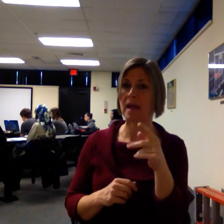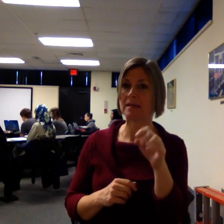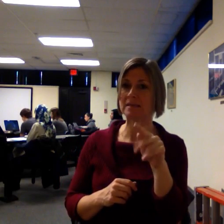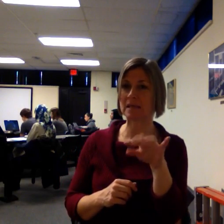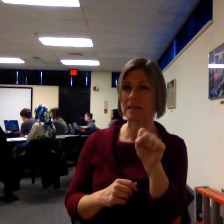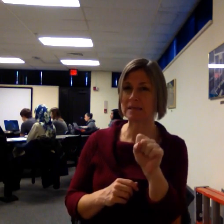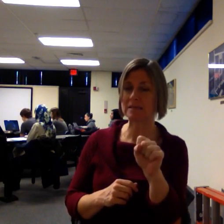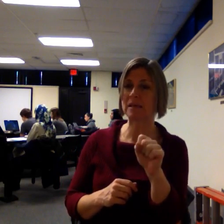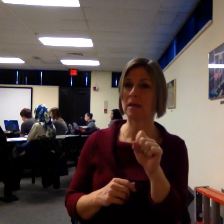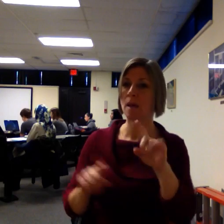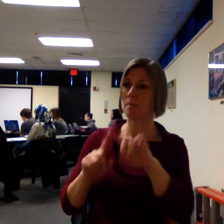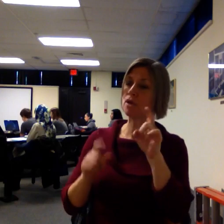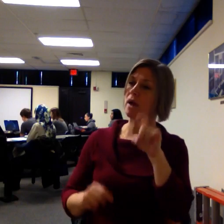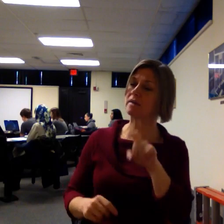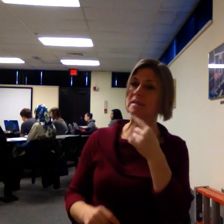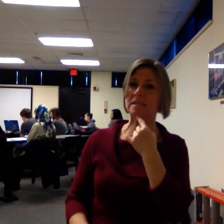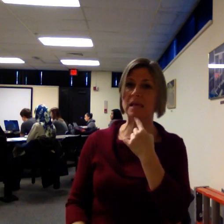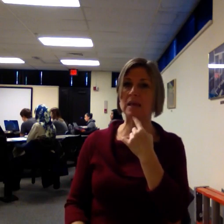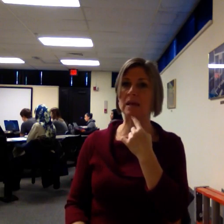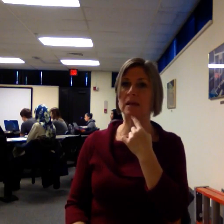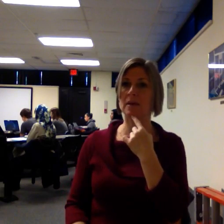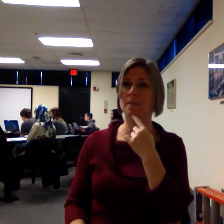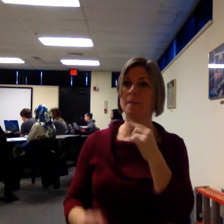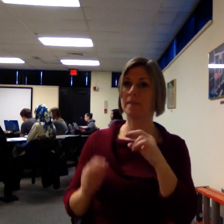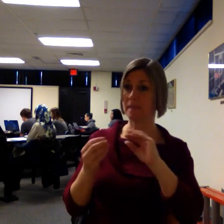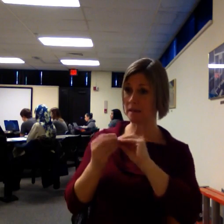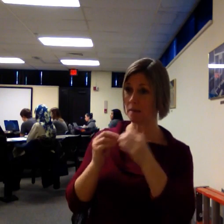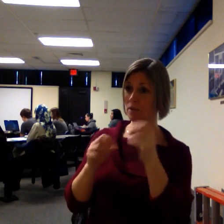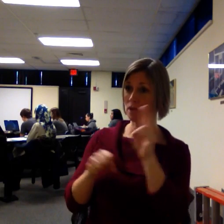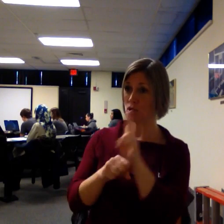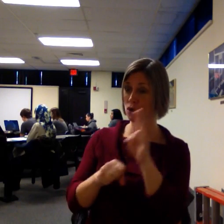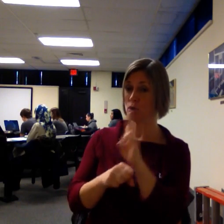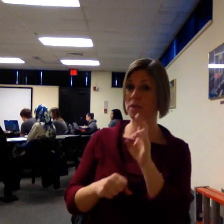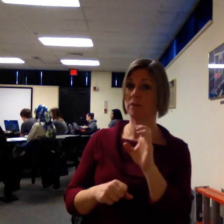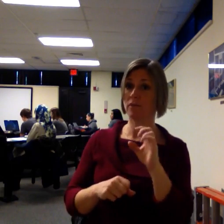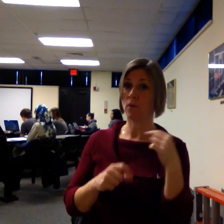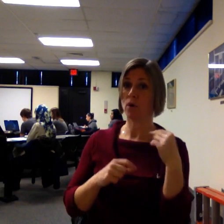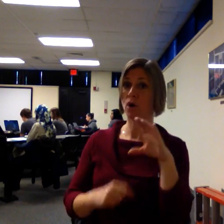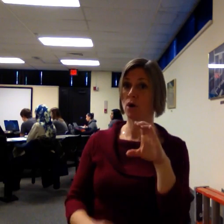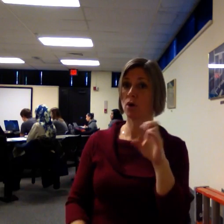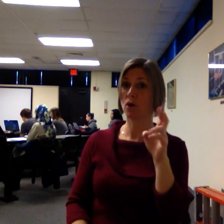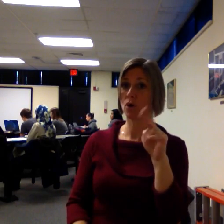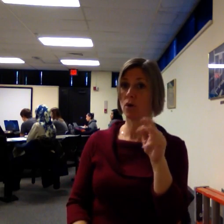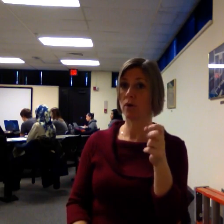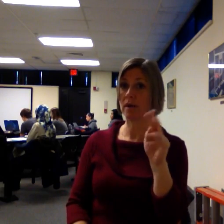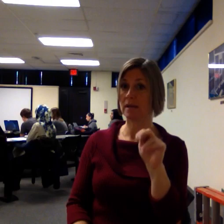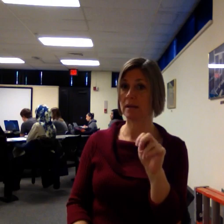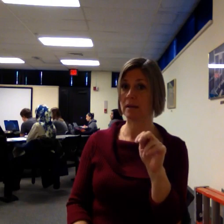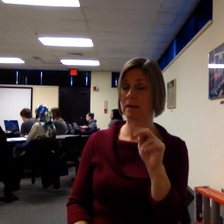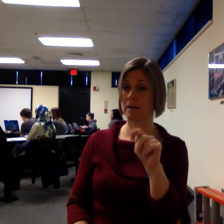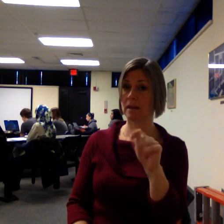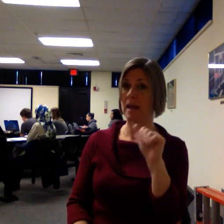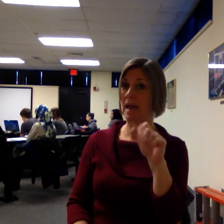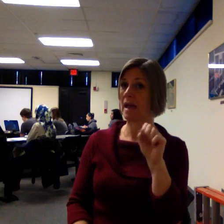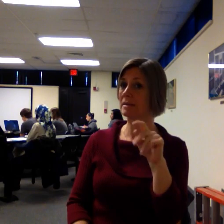would have to say current ratio and then show me the number you used for current assets and the number you used for current liabilities. And the reason I'm doing that is so that